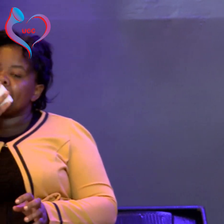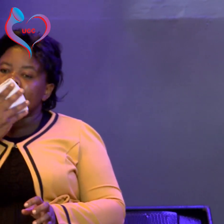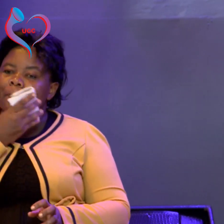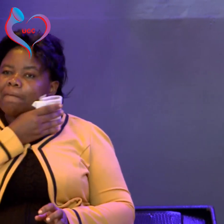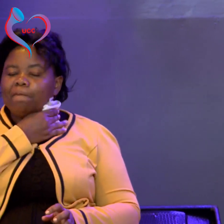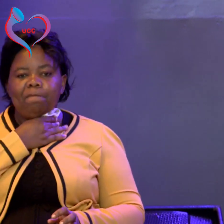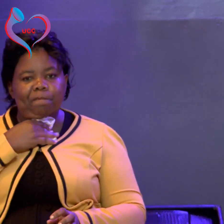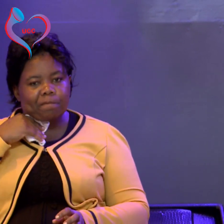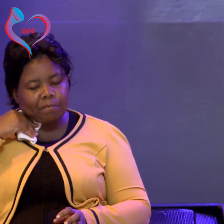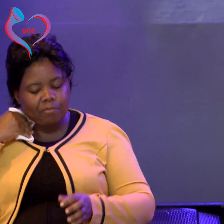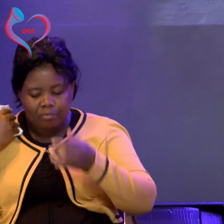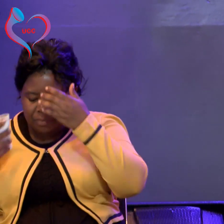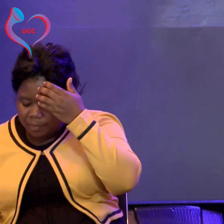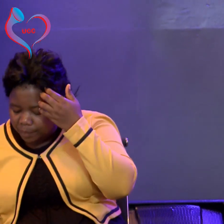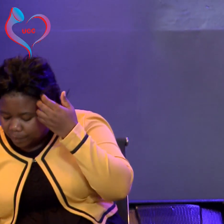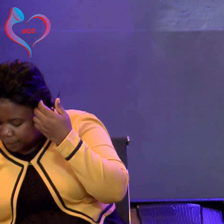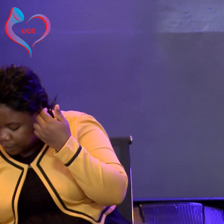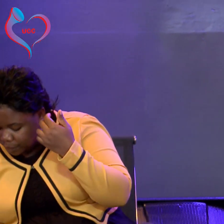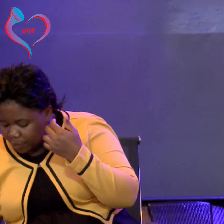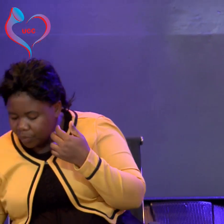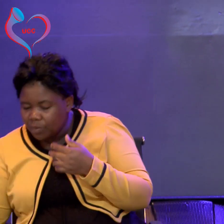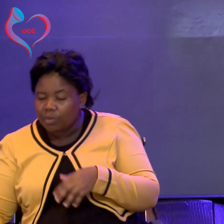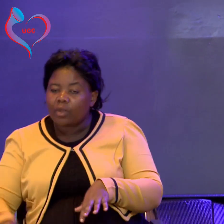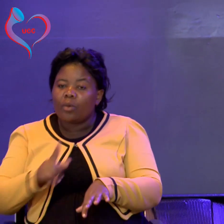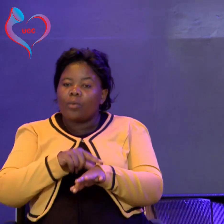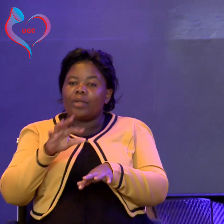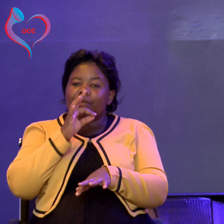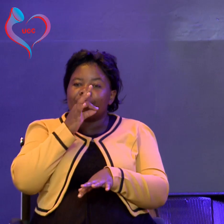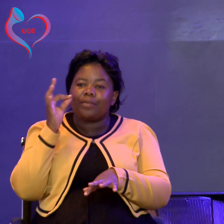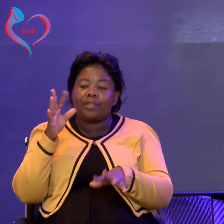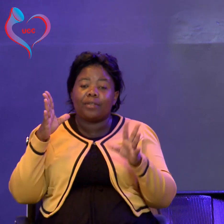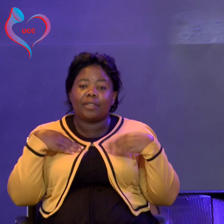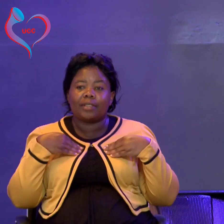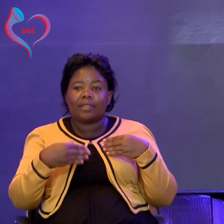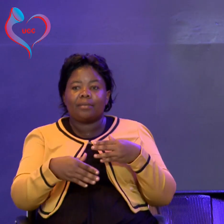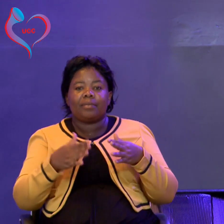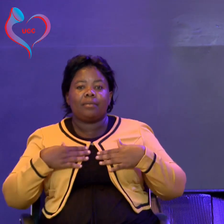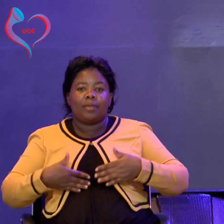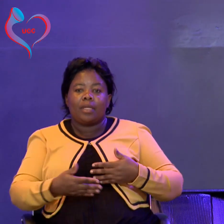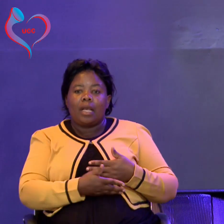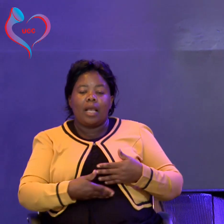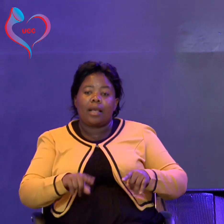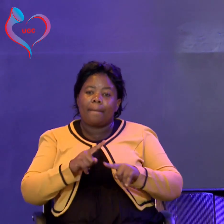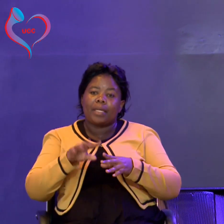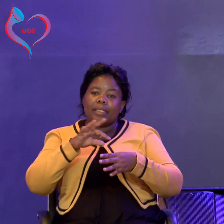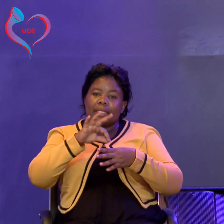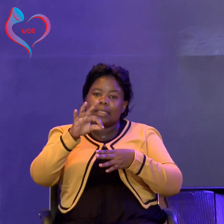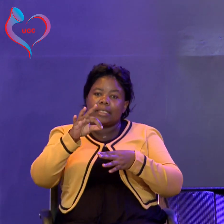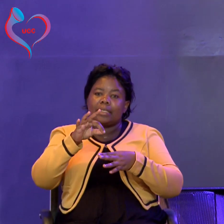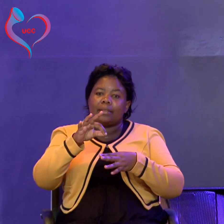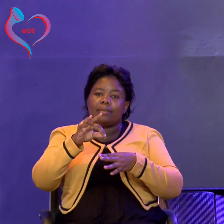ennume ey'omubiri nsobola okulya eky'omwoyo. It means I allow now the spiritual hunger that I may eat the